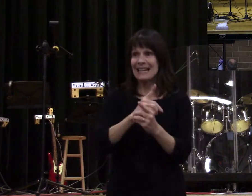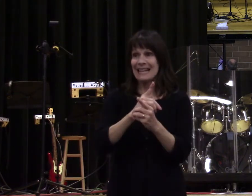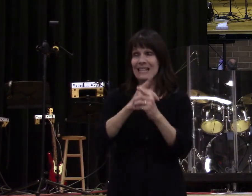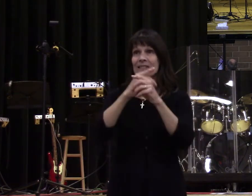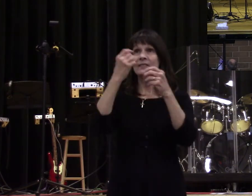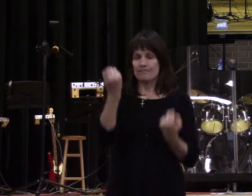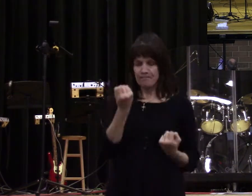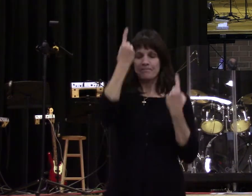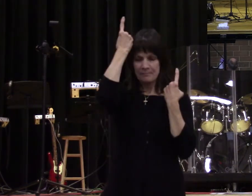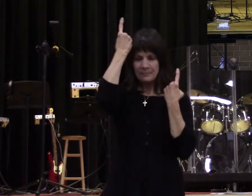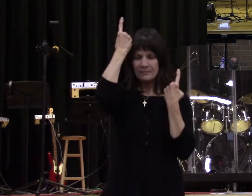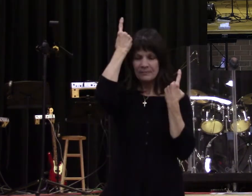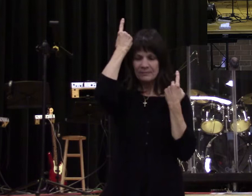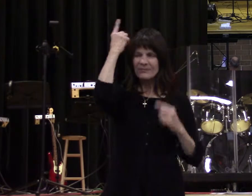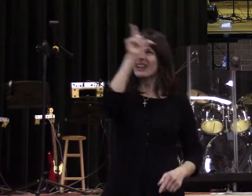his shepherd.